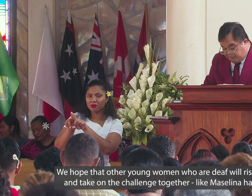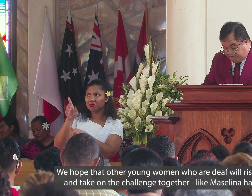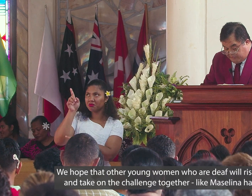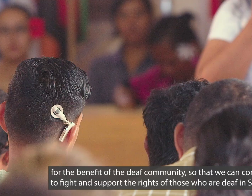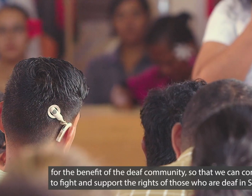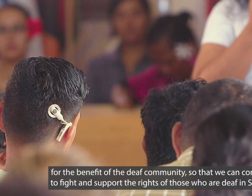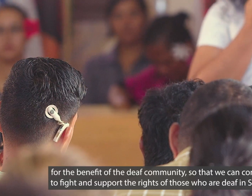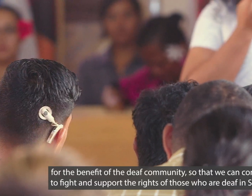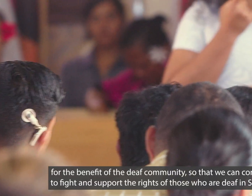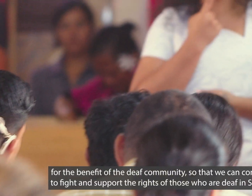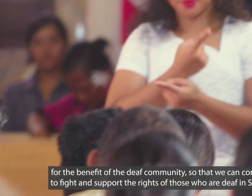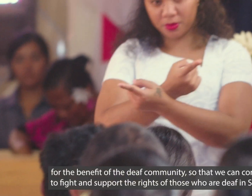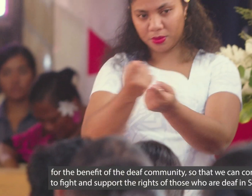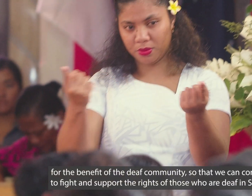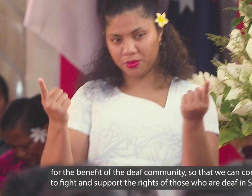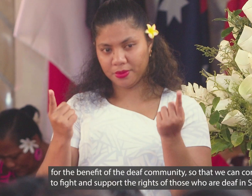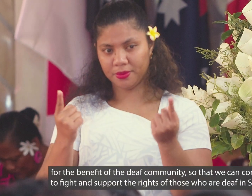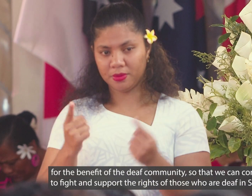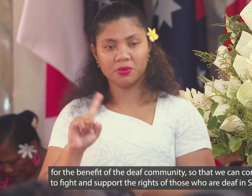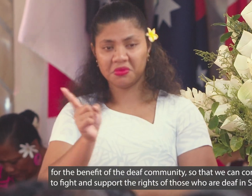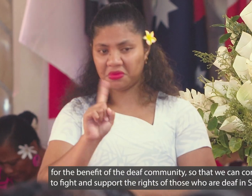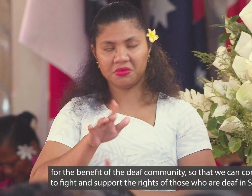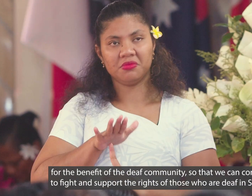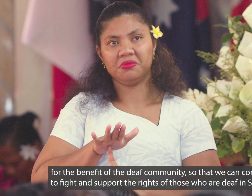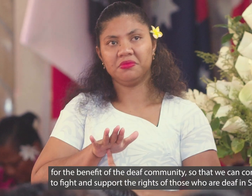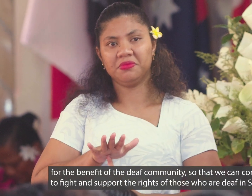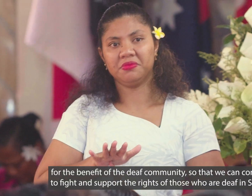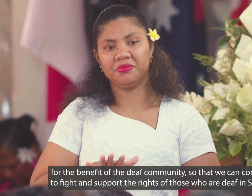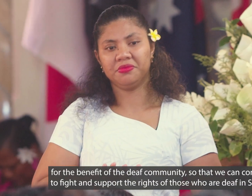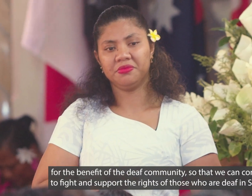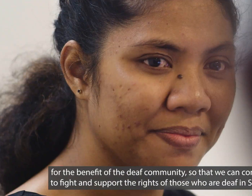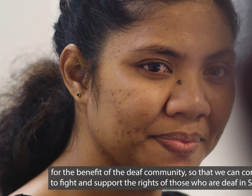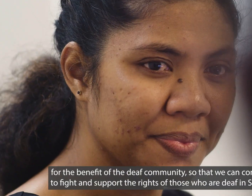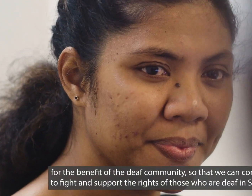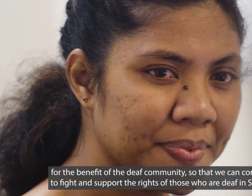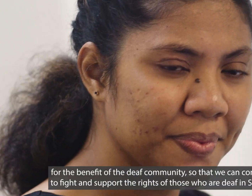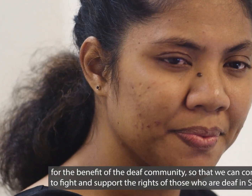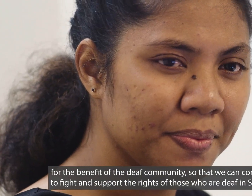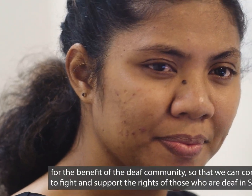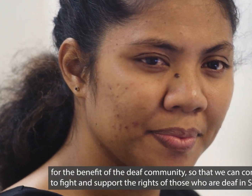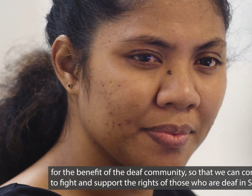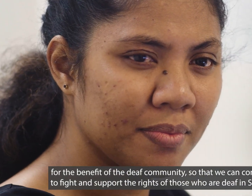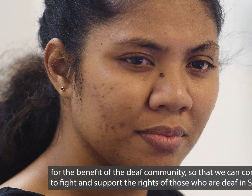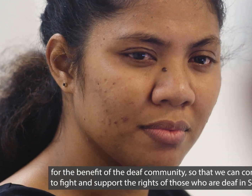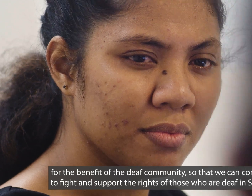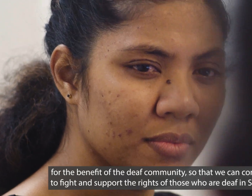has, for the benefit of the deaf community, so that we can continue to fight and support the rights of those who are deaf in